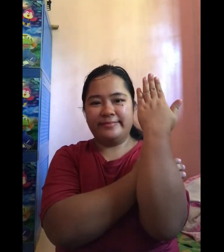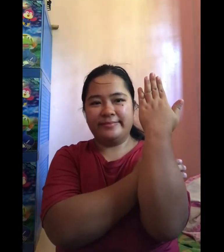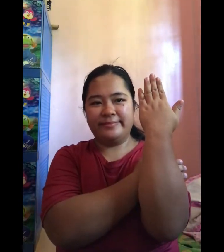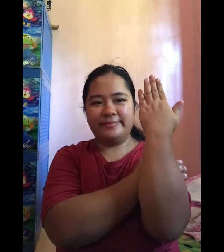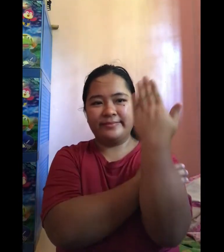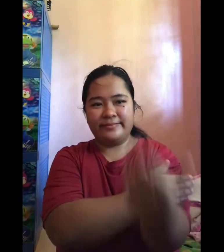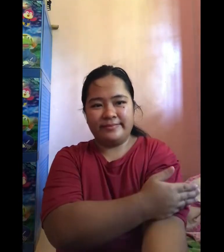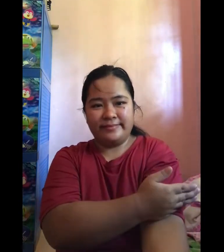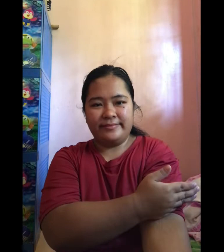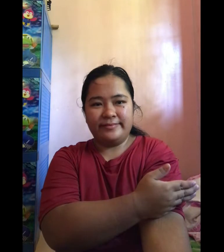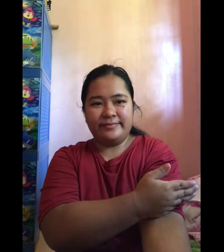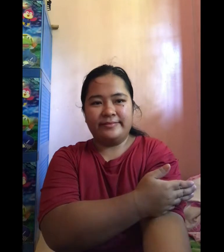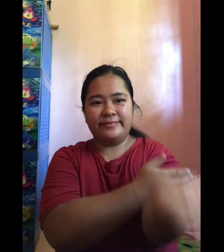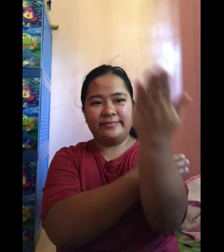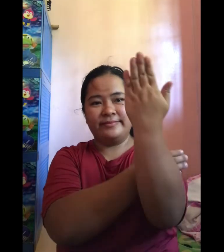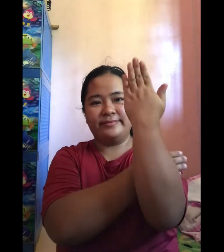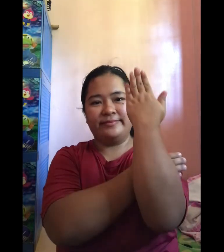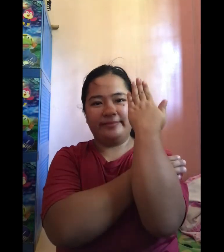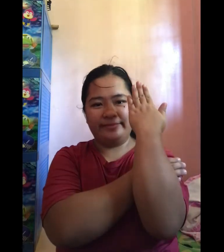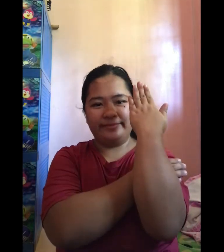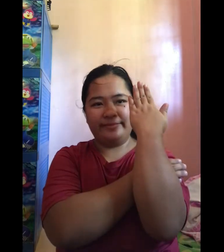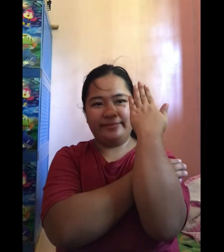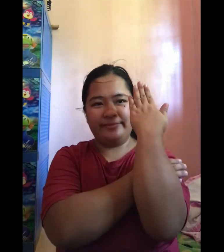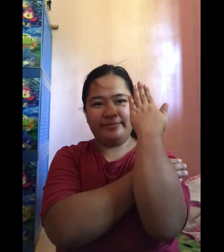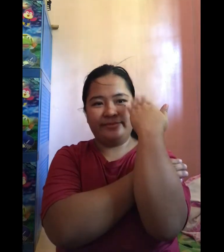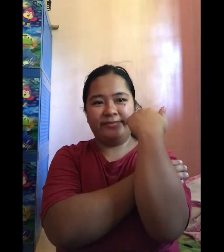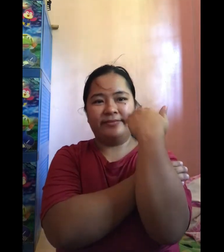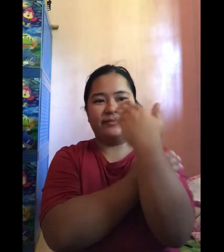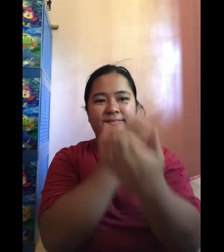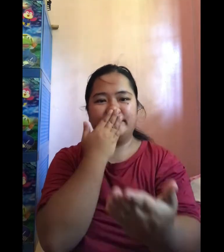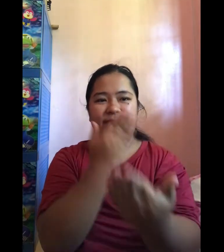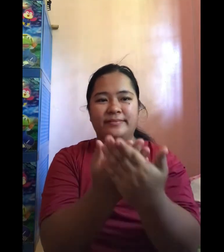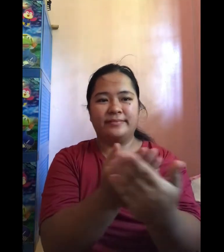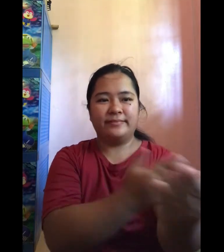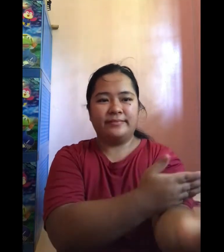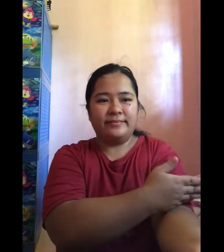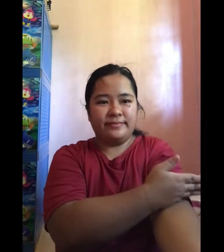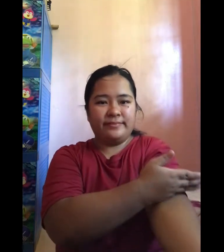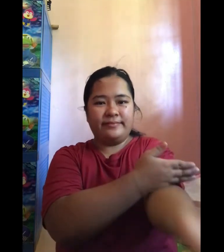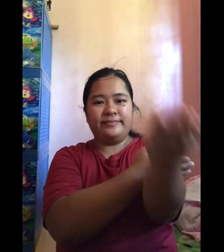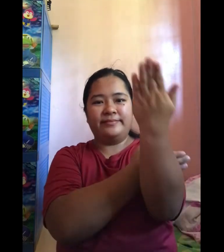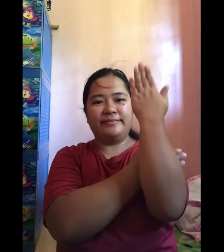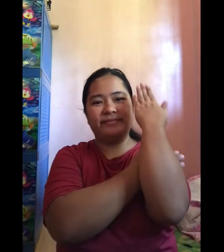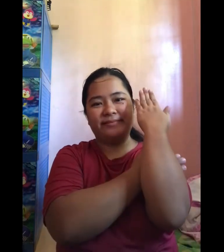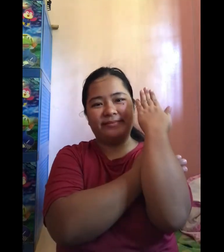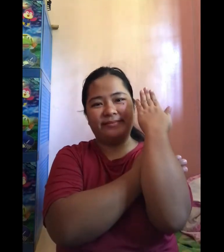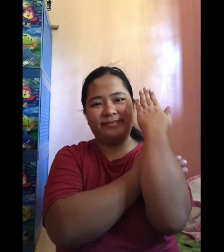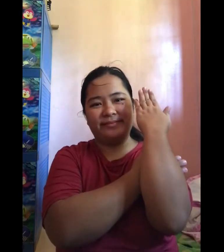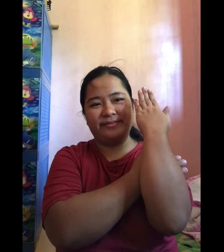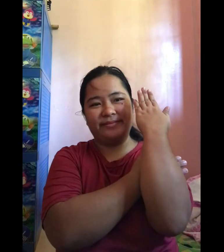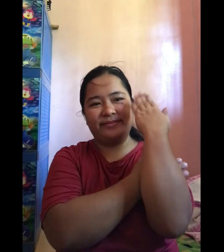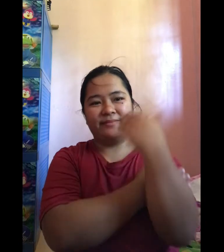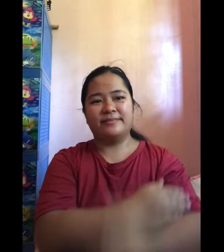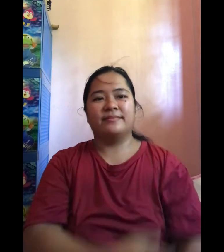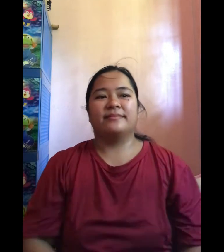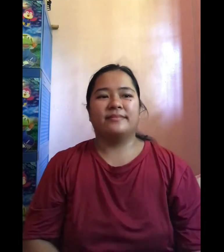because the sun rises in the morning. So this is good morning. And good afternoon